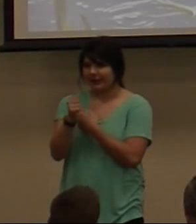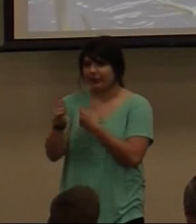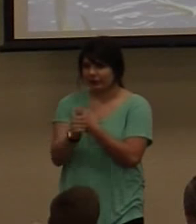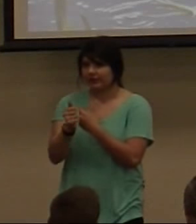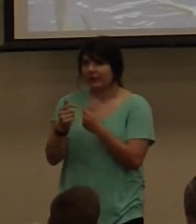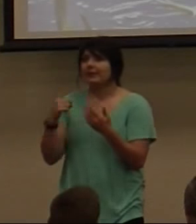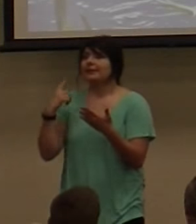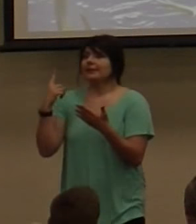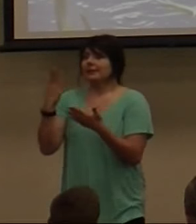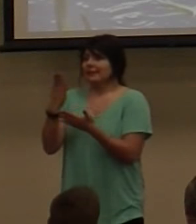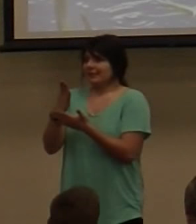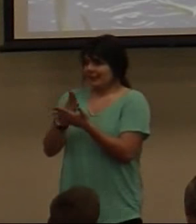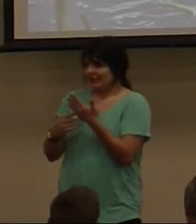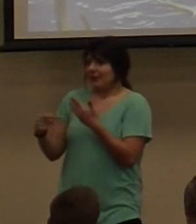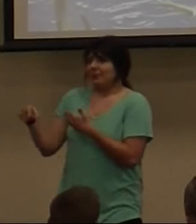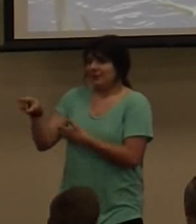angry.